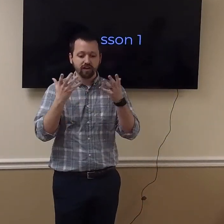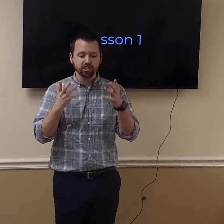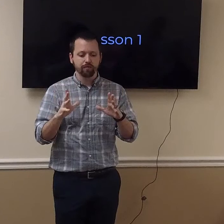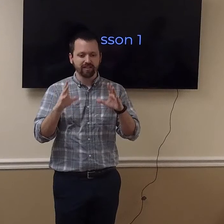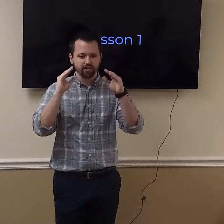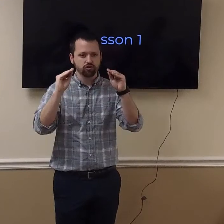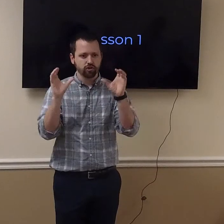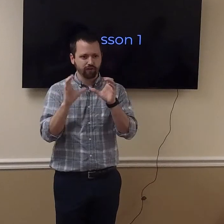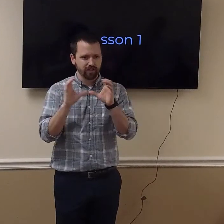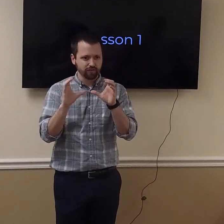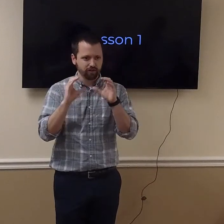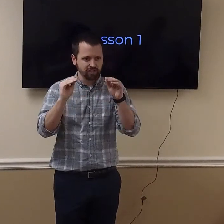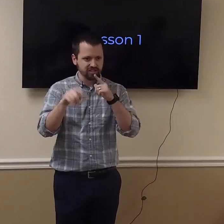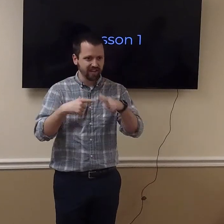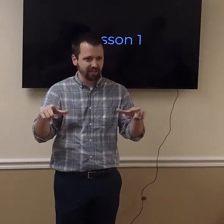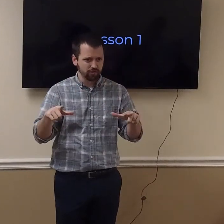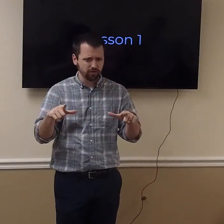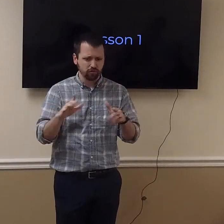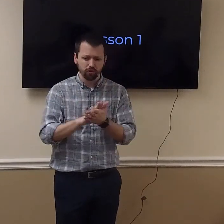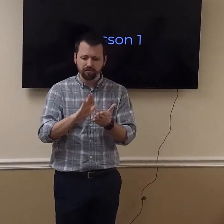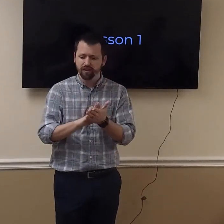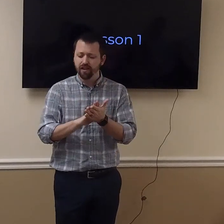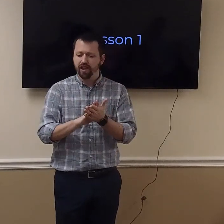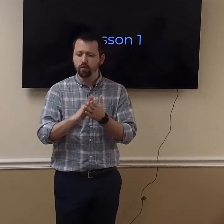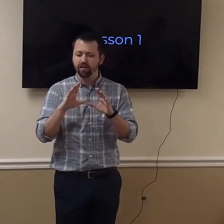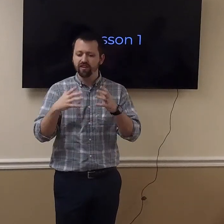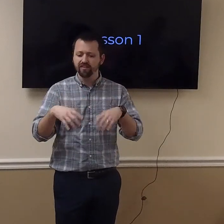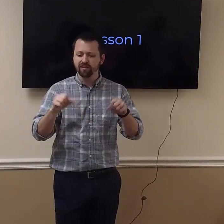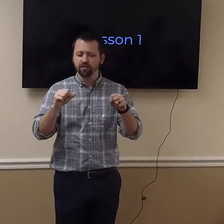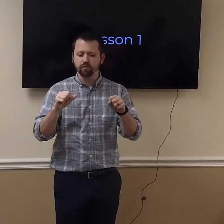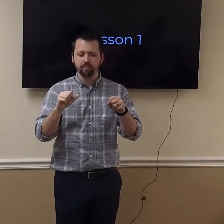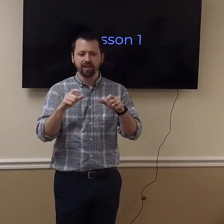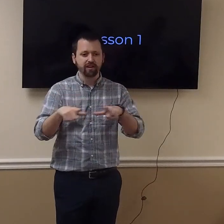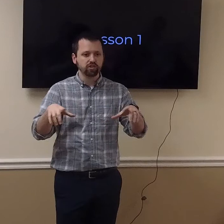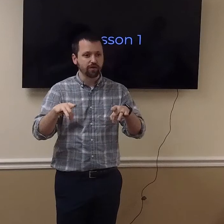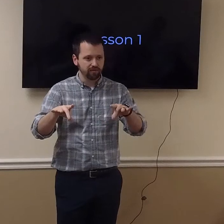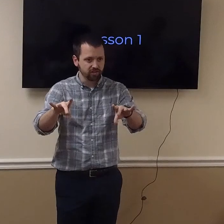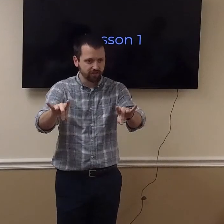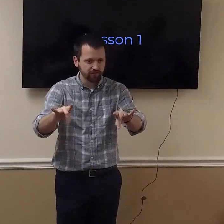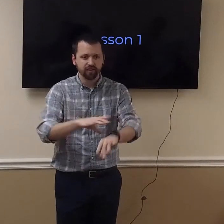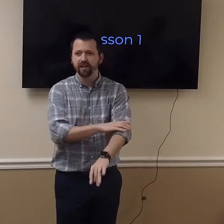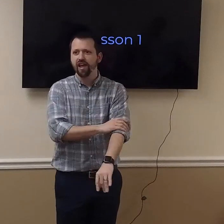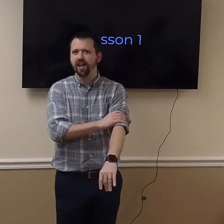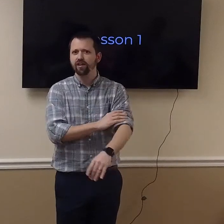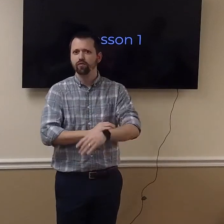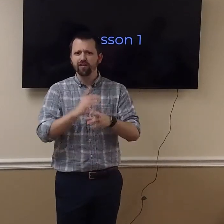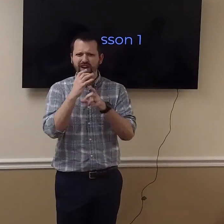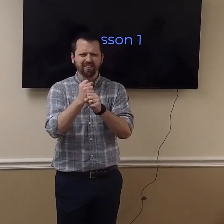finishing up my teacher certification for teaching sign language at the schools. And one of the classes I took was about language acquisition. And it was really fascinating